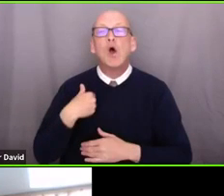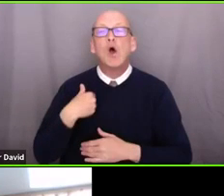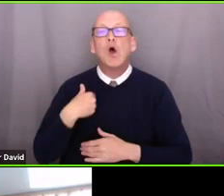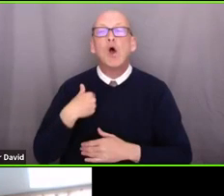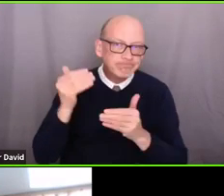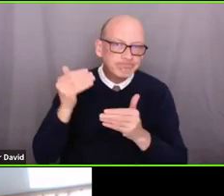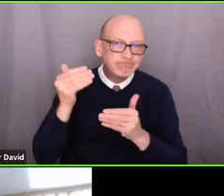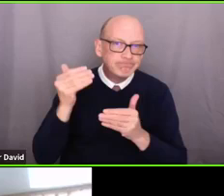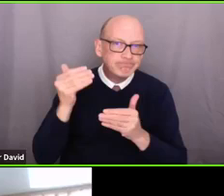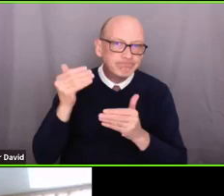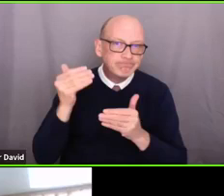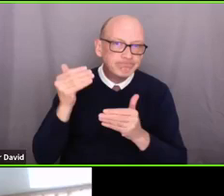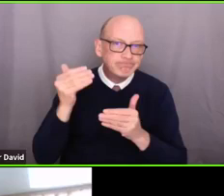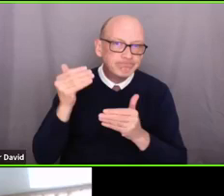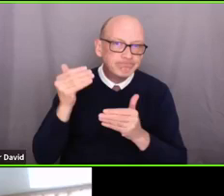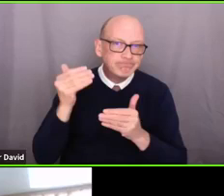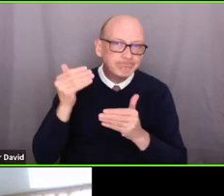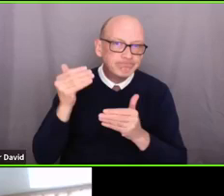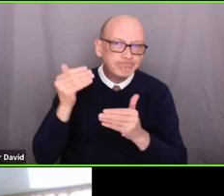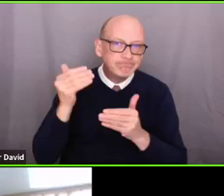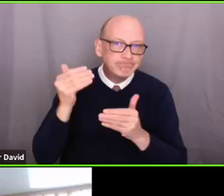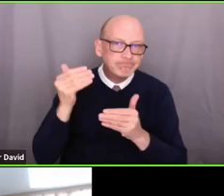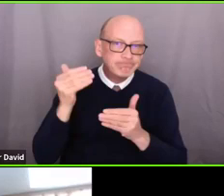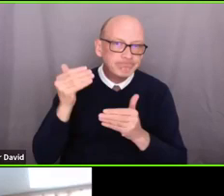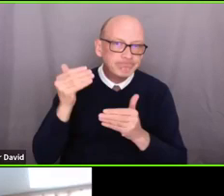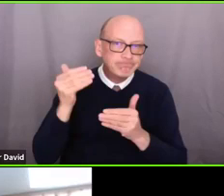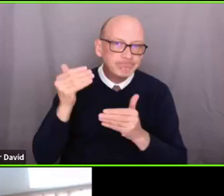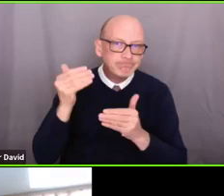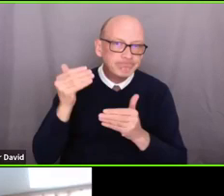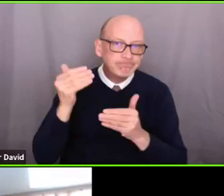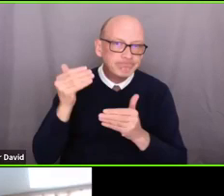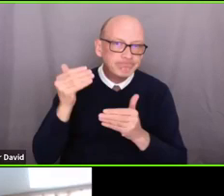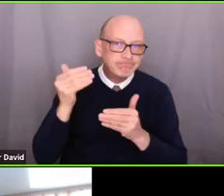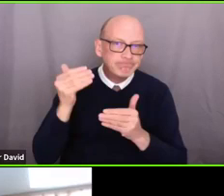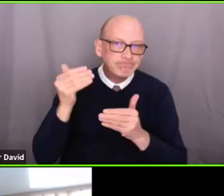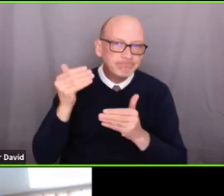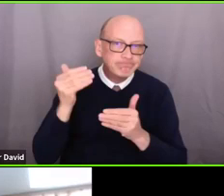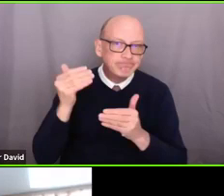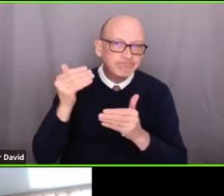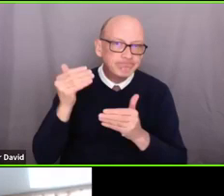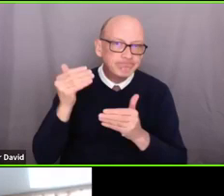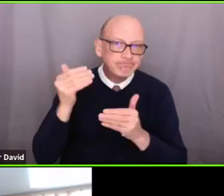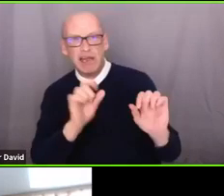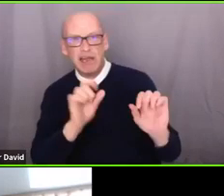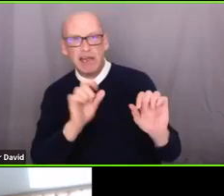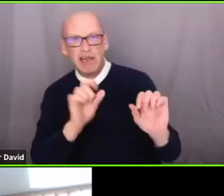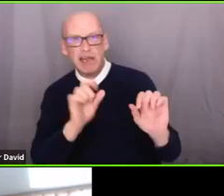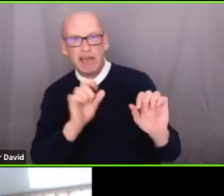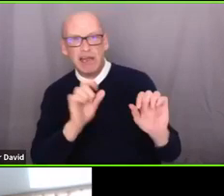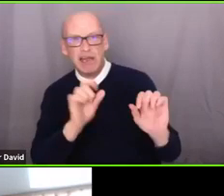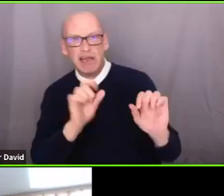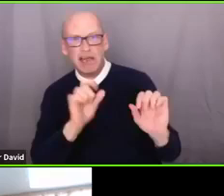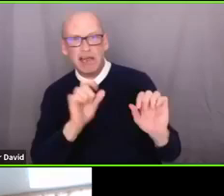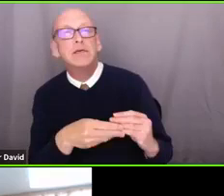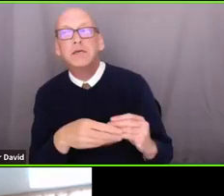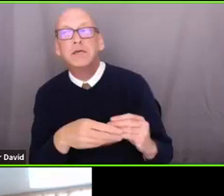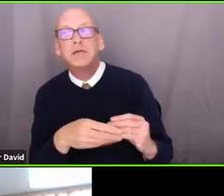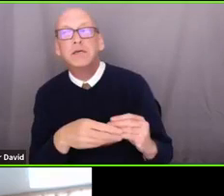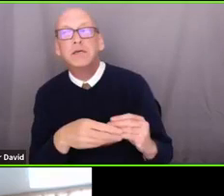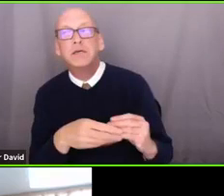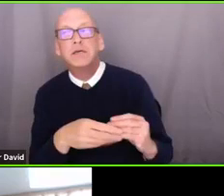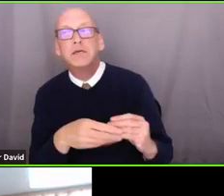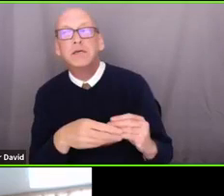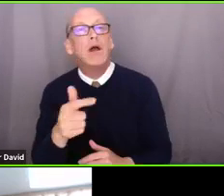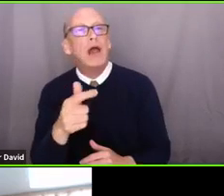for. May I add a piece to that? Please. Just to give you additional numbers. So I think we had mentioned